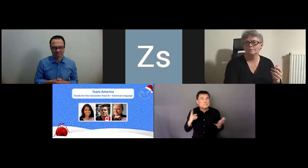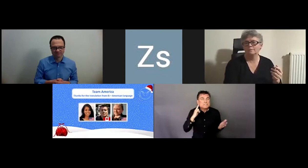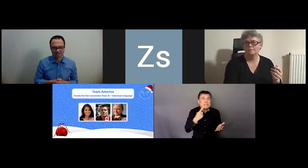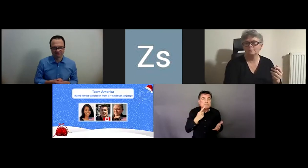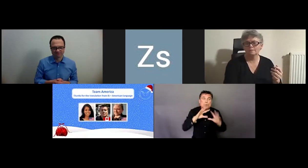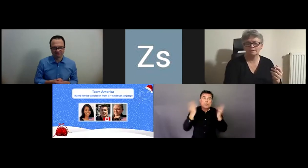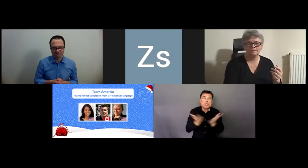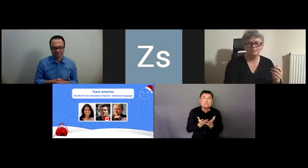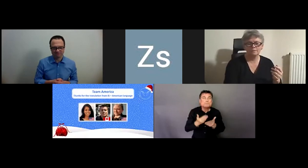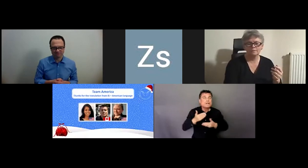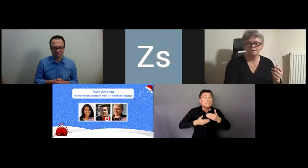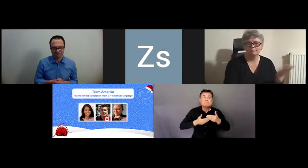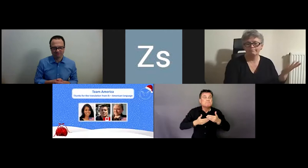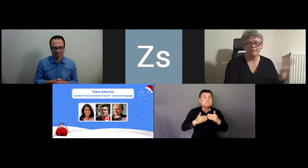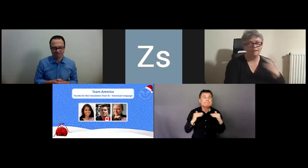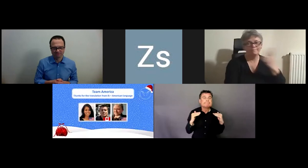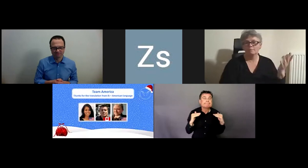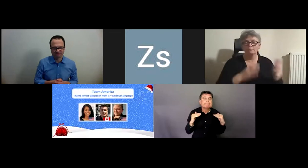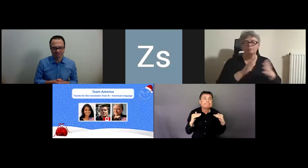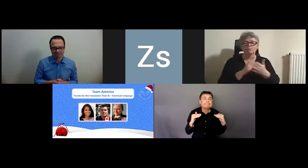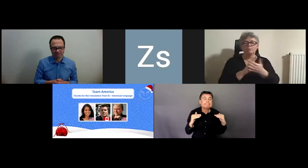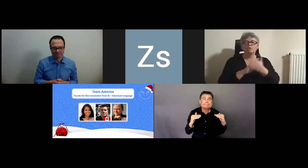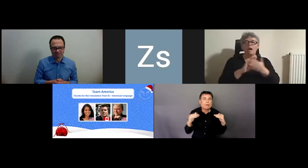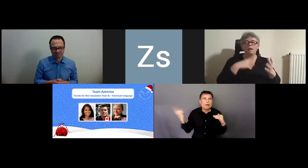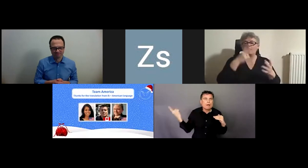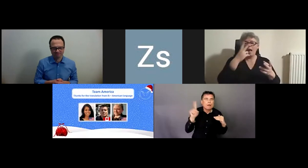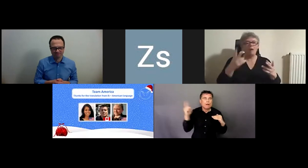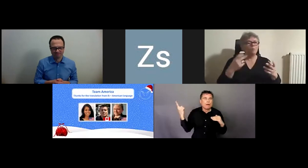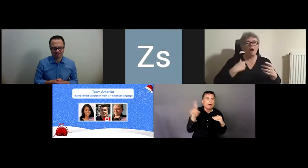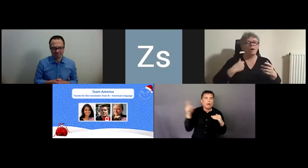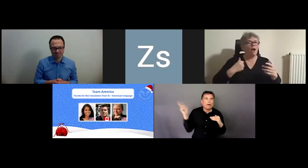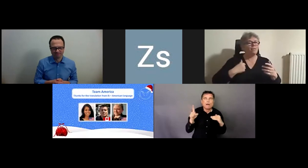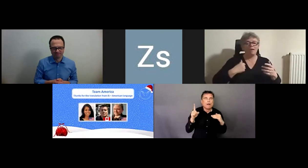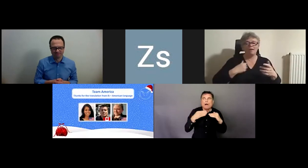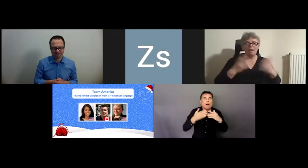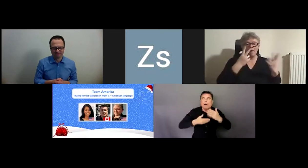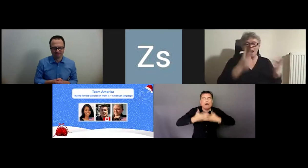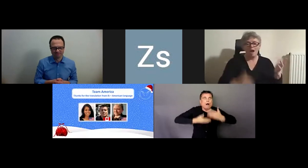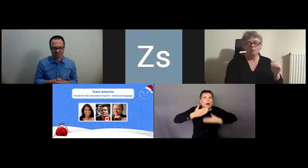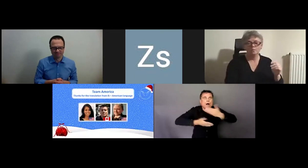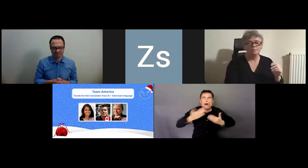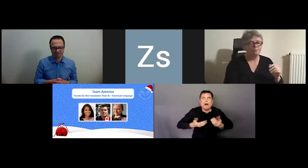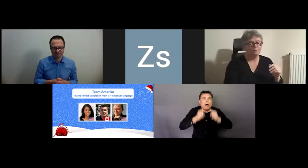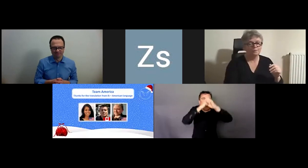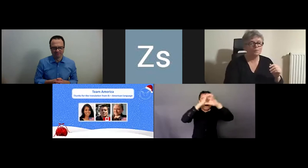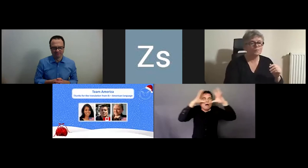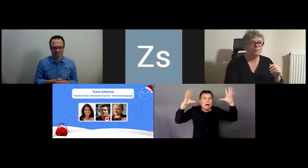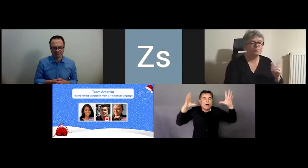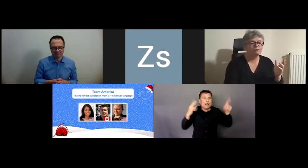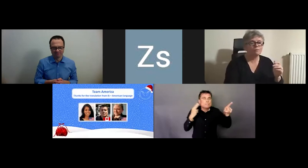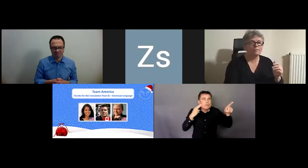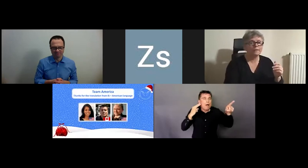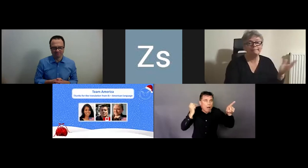Providing all this through Zoom. I think that the deaf community didn't know that we had all